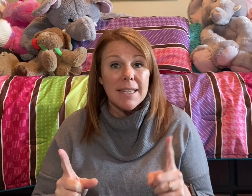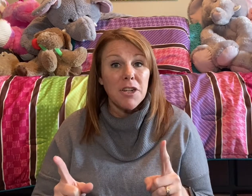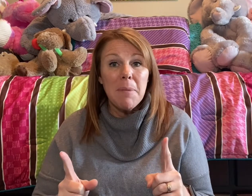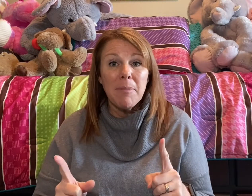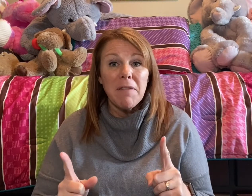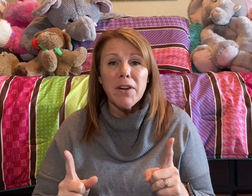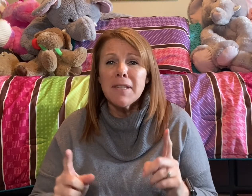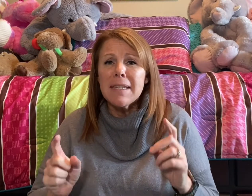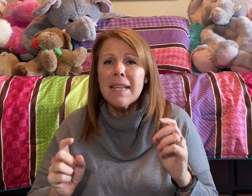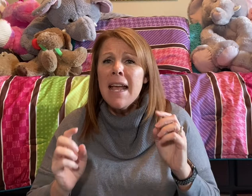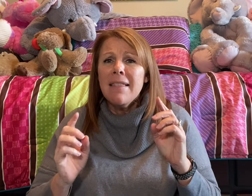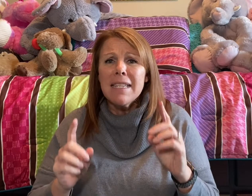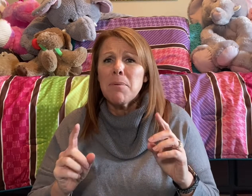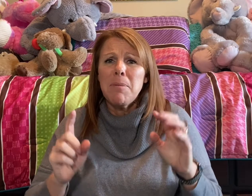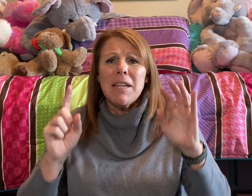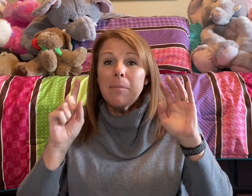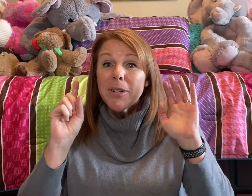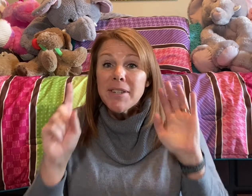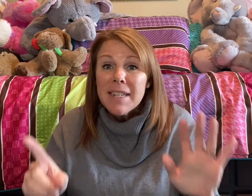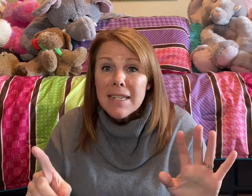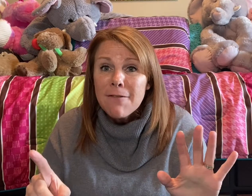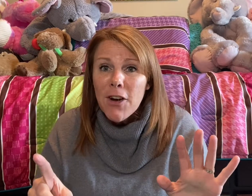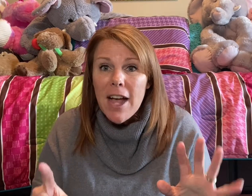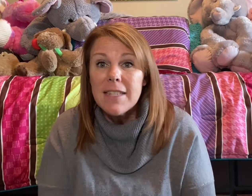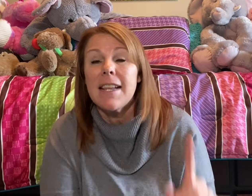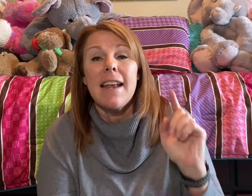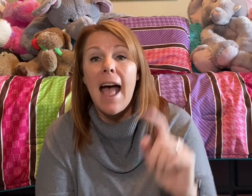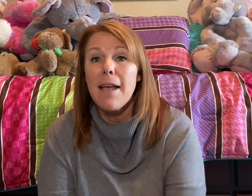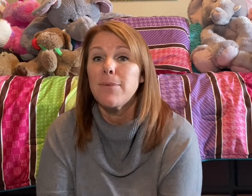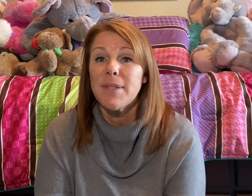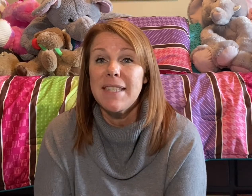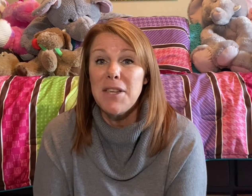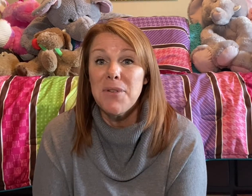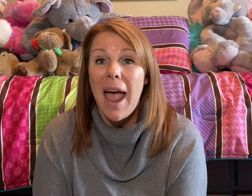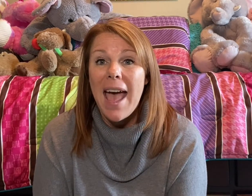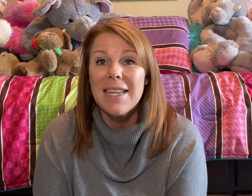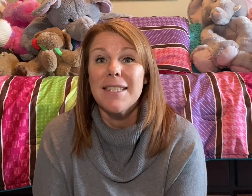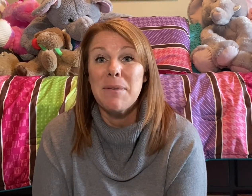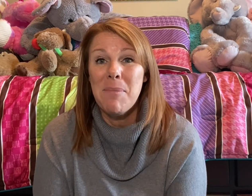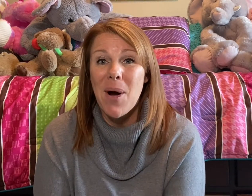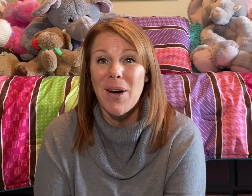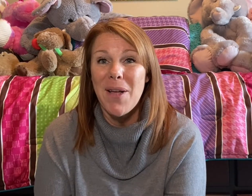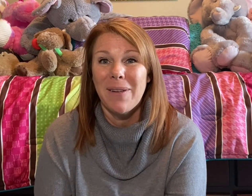your memory verses. This will be number 6 for us, and I will see you guys tomorrow.